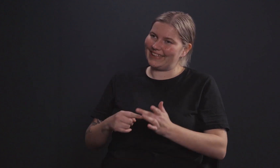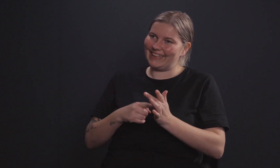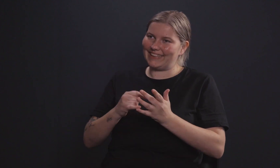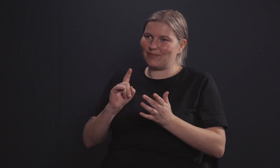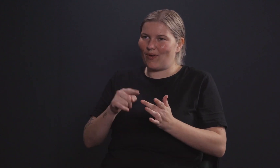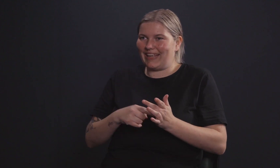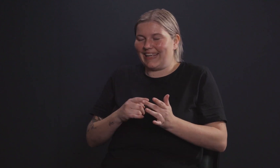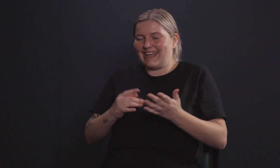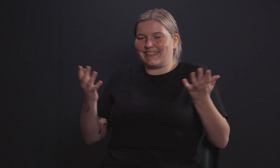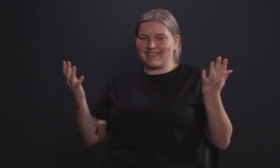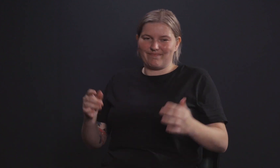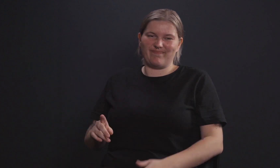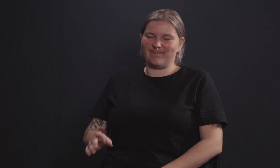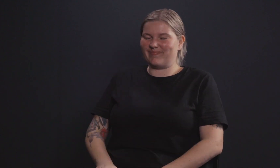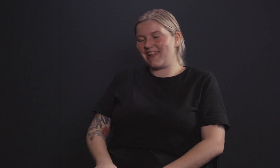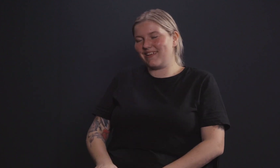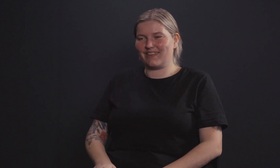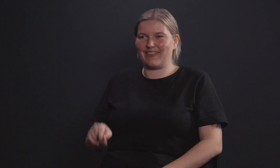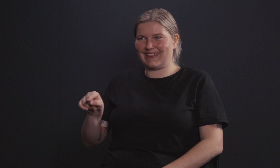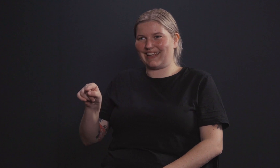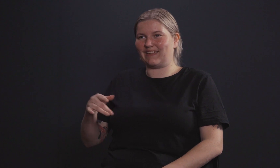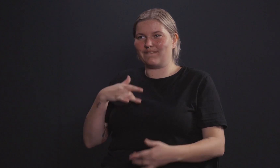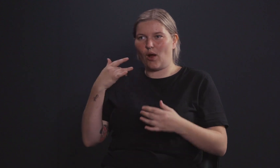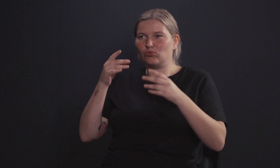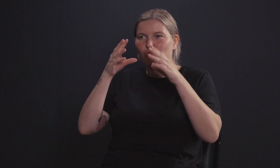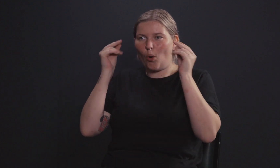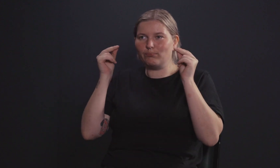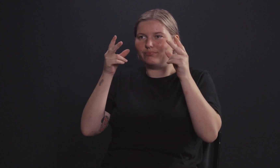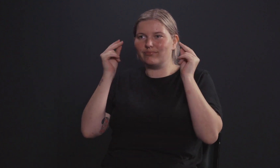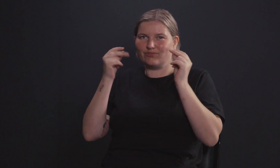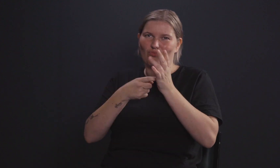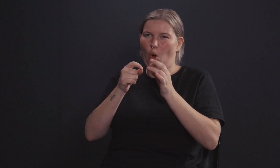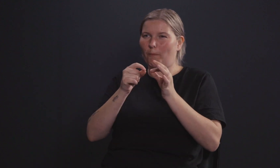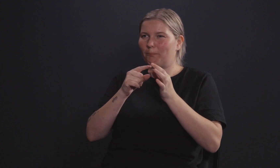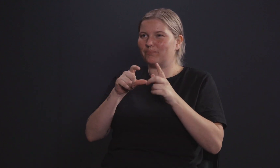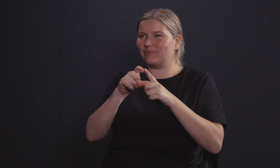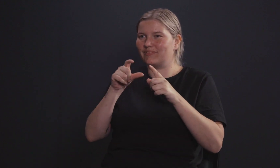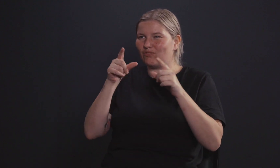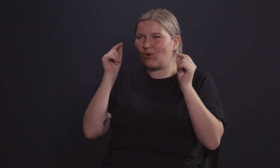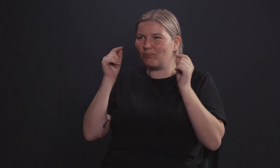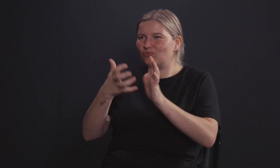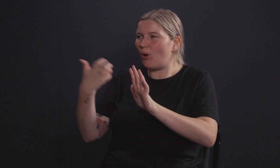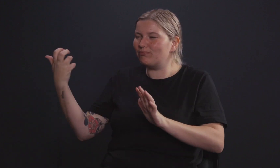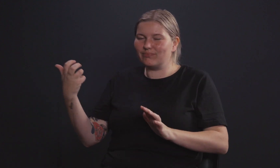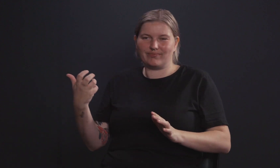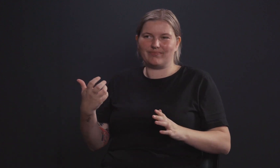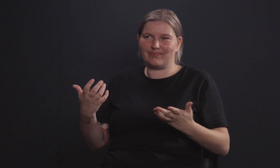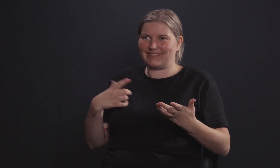It is what it is, I suppose. I feel like the hospital robbed me of that experience.